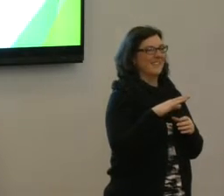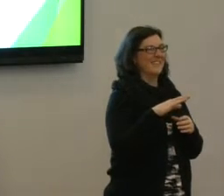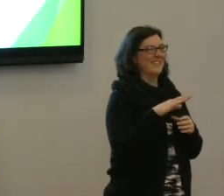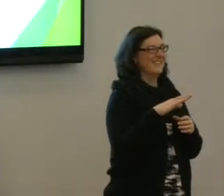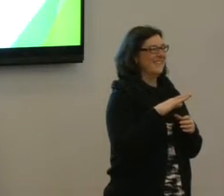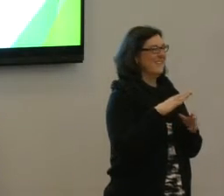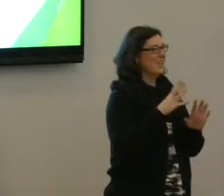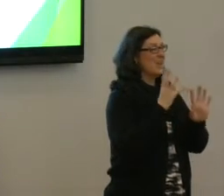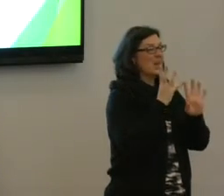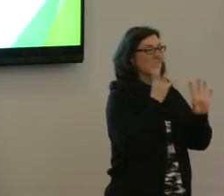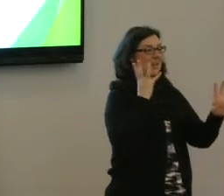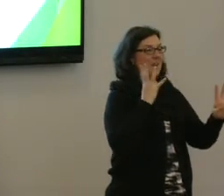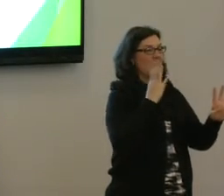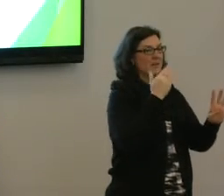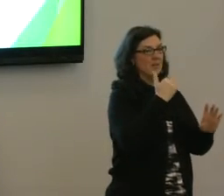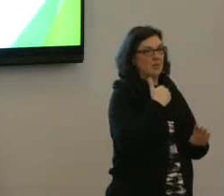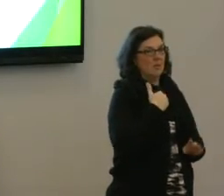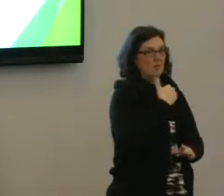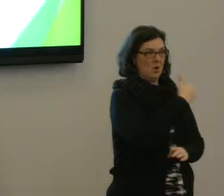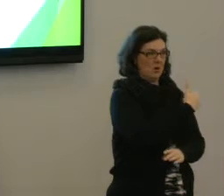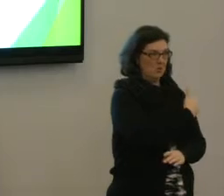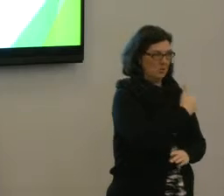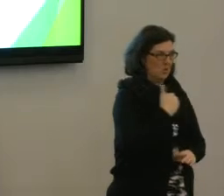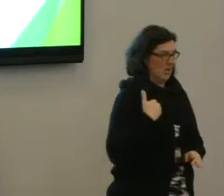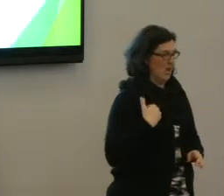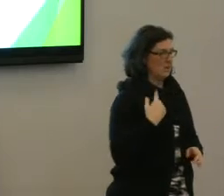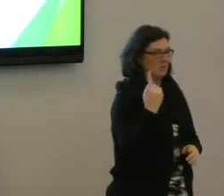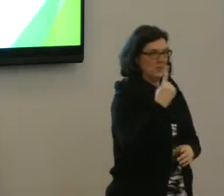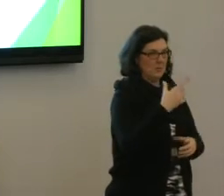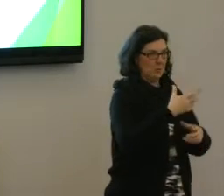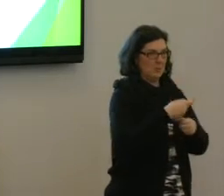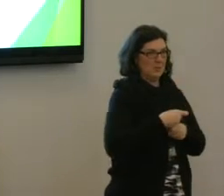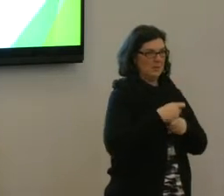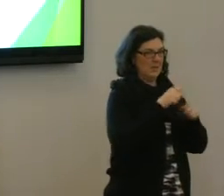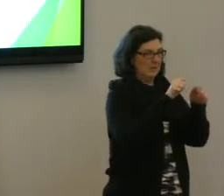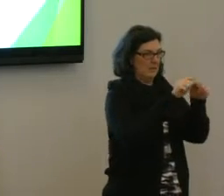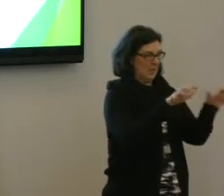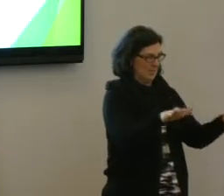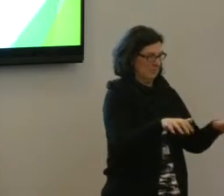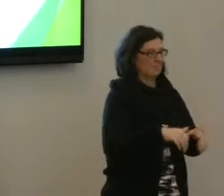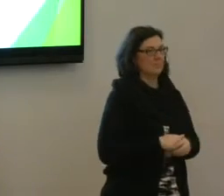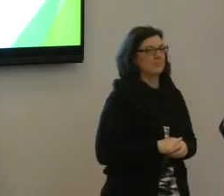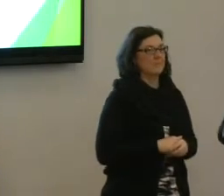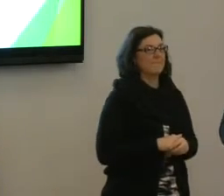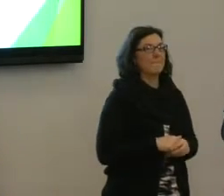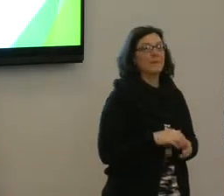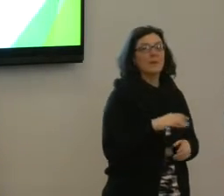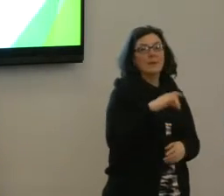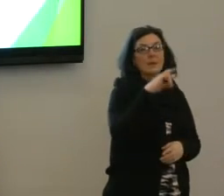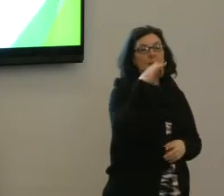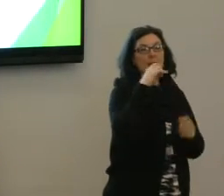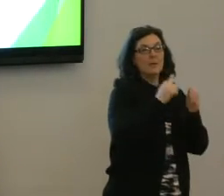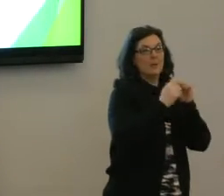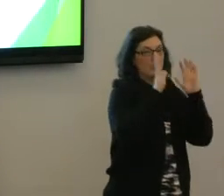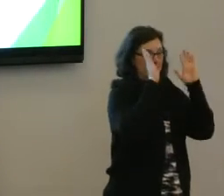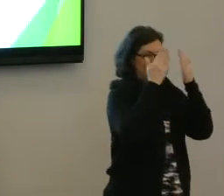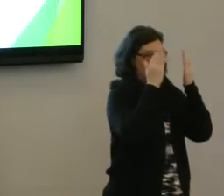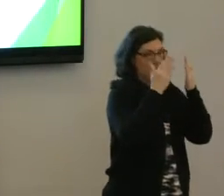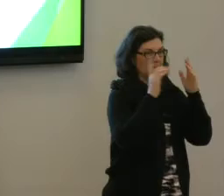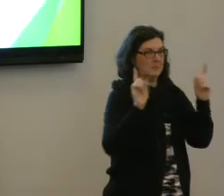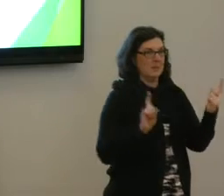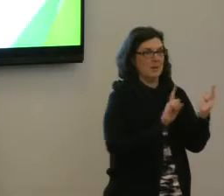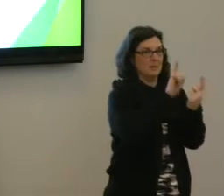through the line and either cross your chest or something like that to receive a blessing. Well, this kid with autism got up to the bishop and